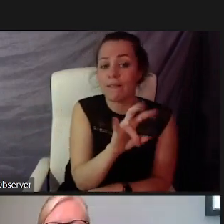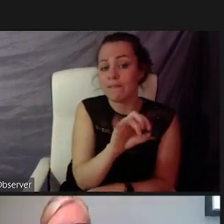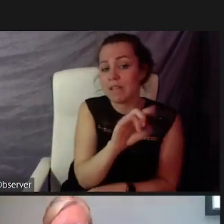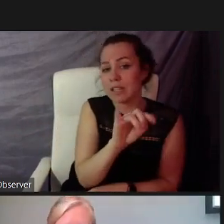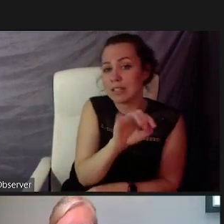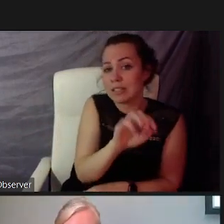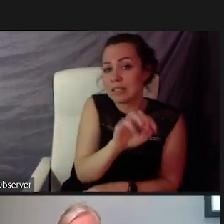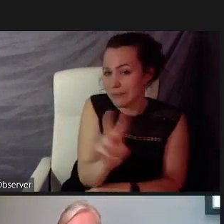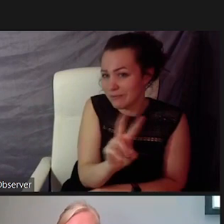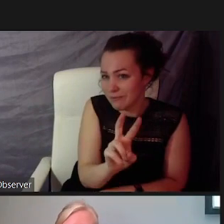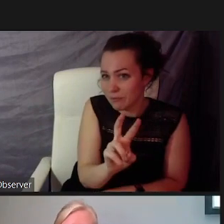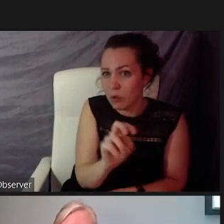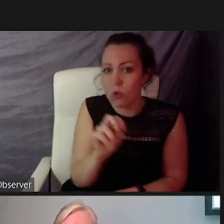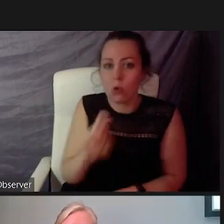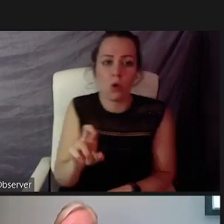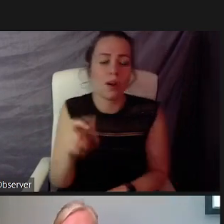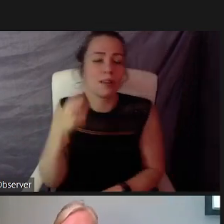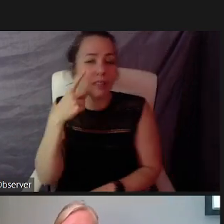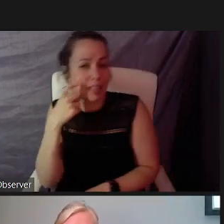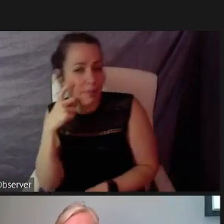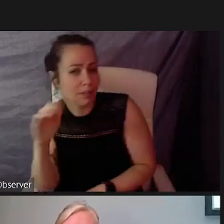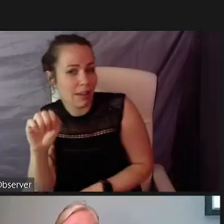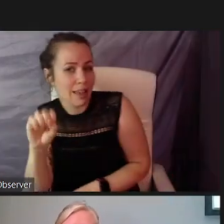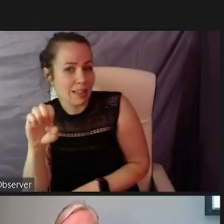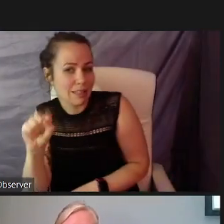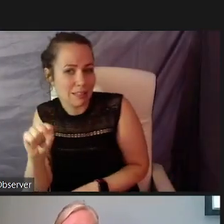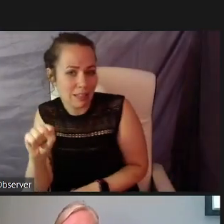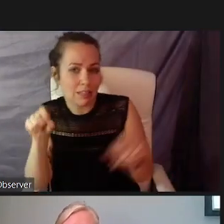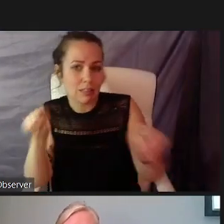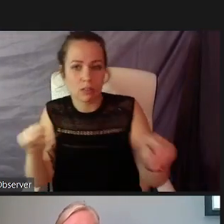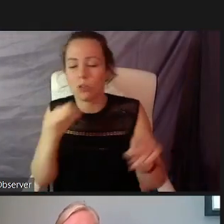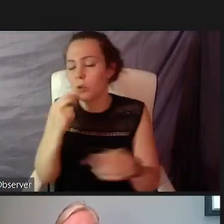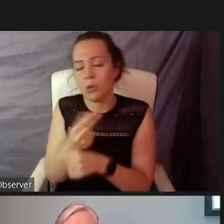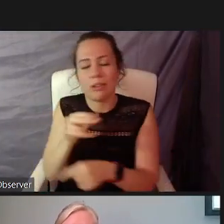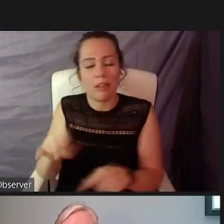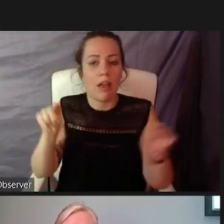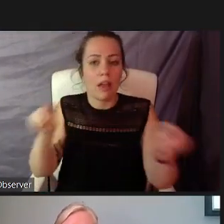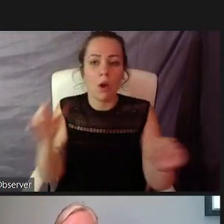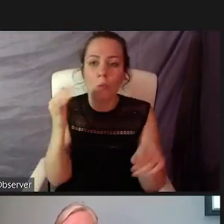can arise anxiety, and so it's better to use alternative